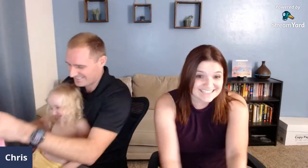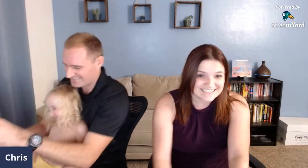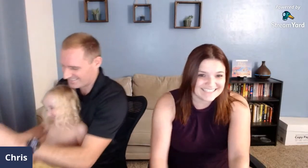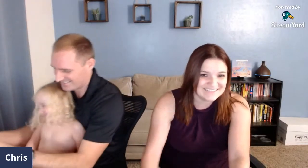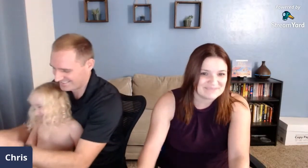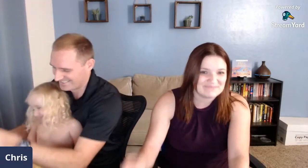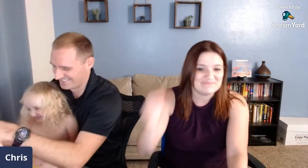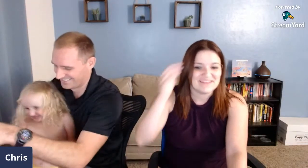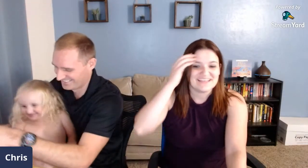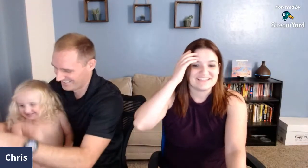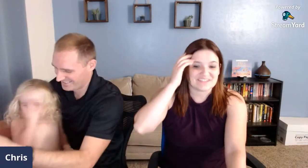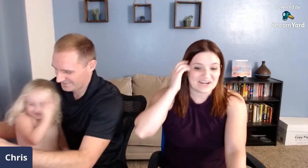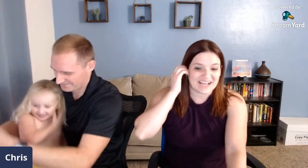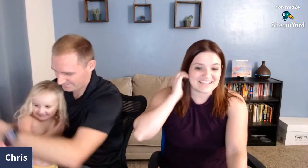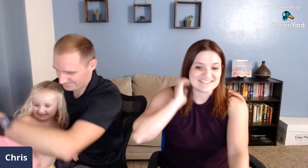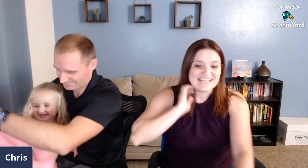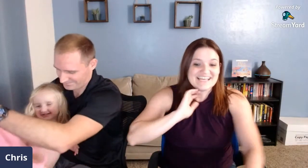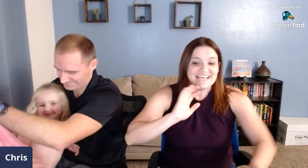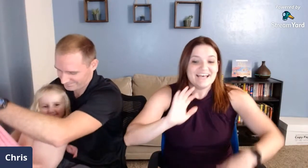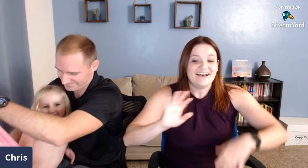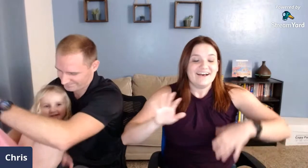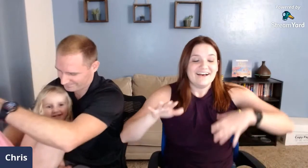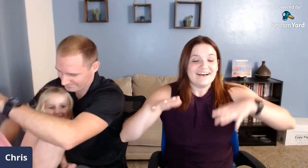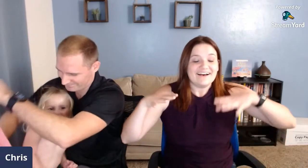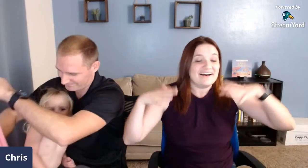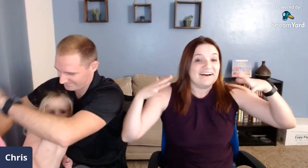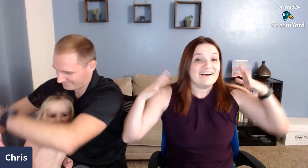tonight. Sorry, guys.